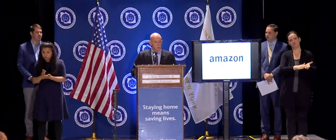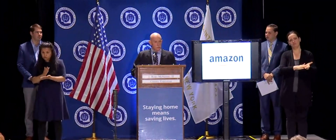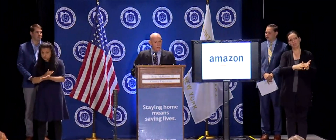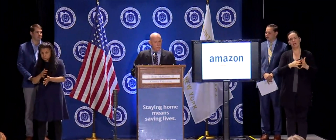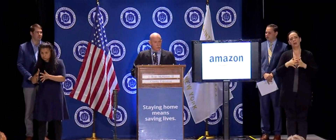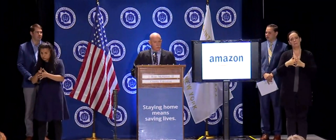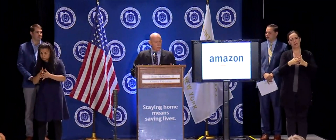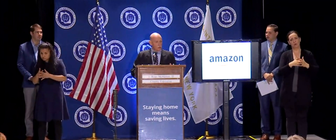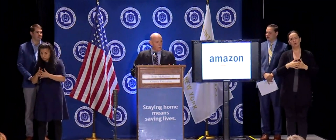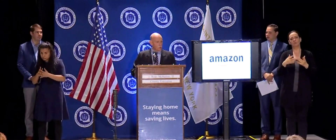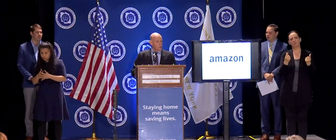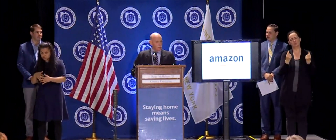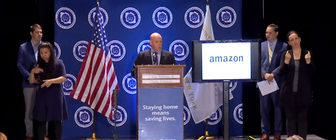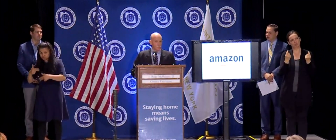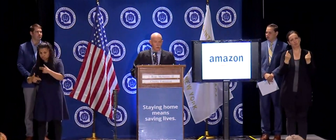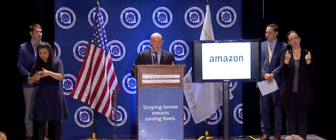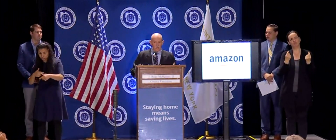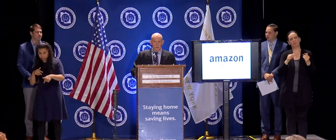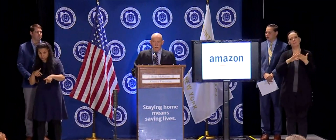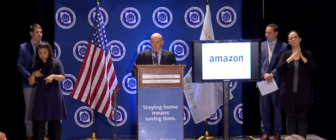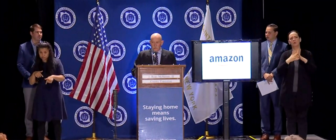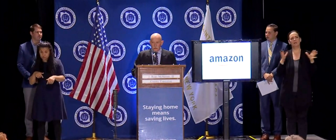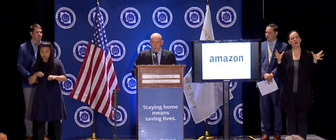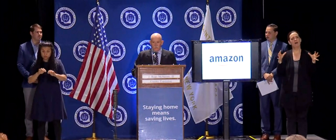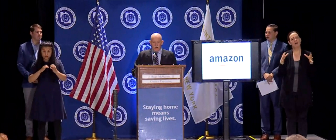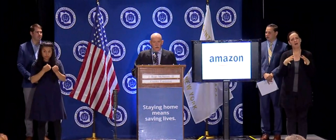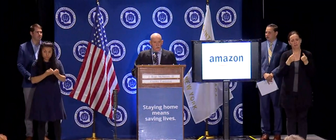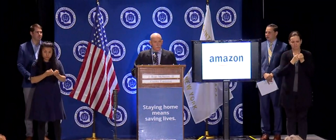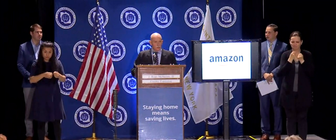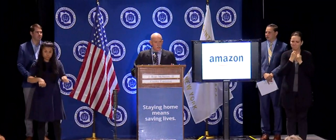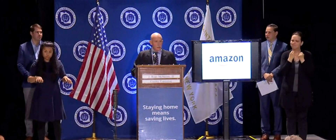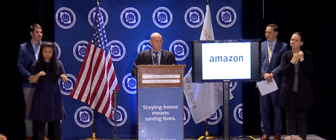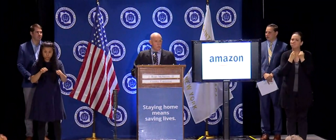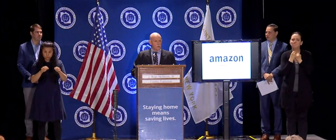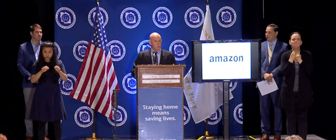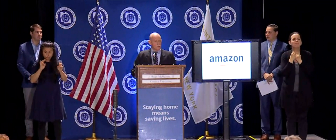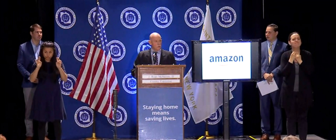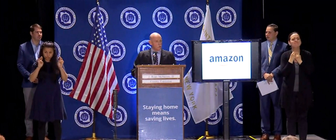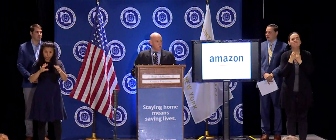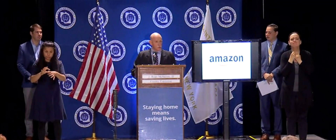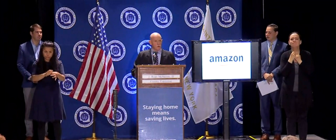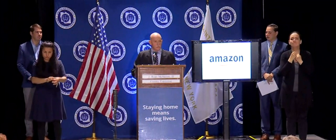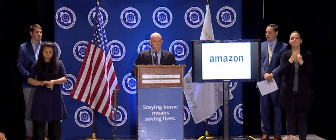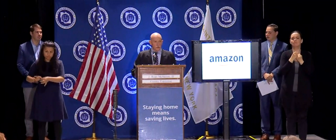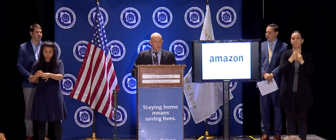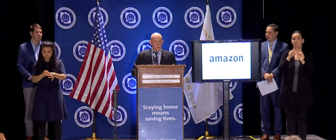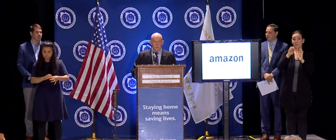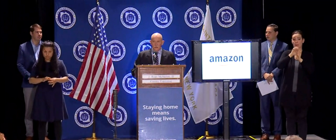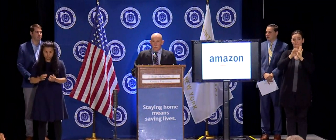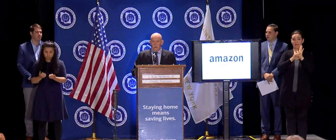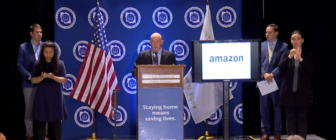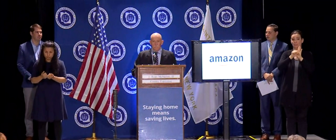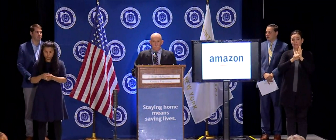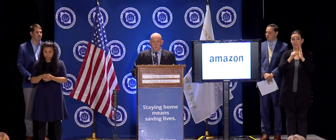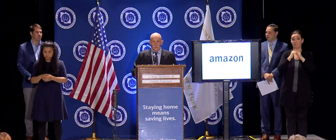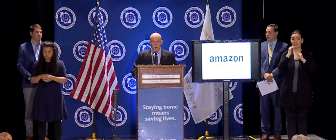know, a community that pulls together. The Empire State Building was built during the Great Depression.